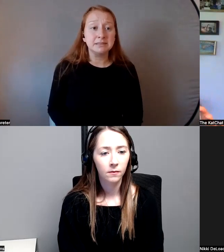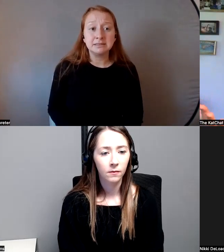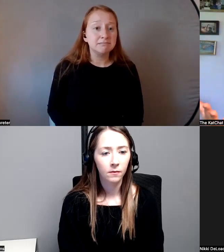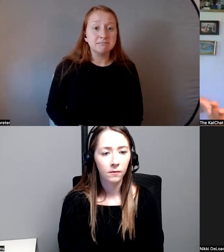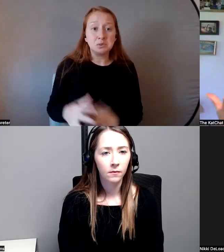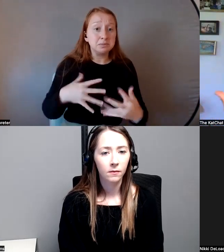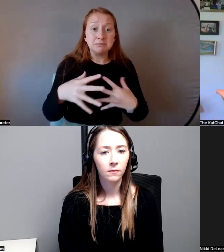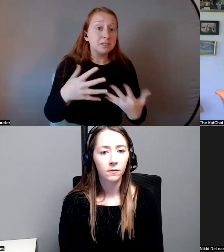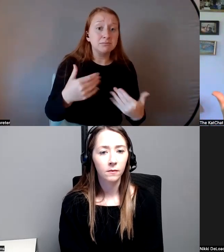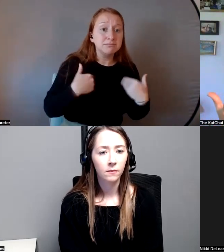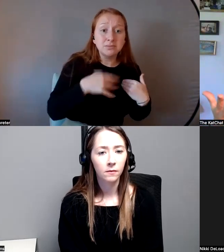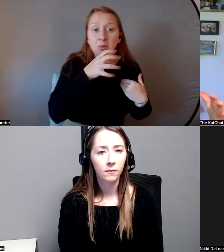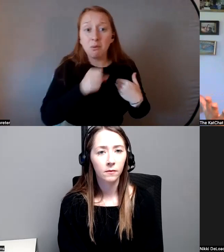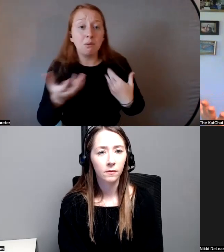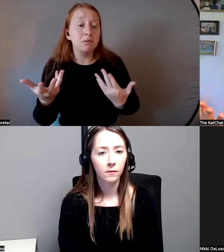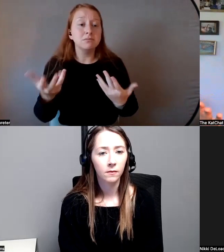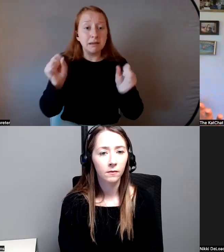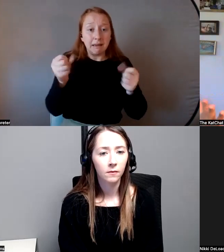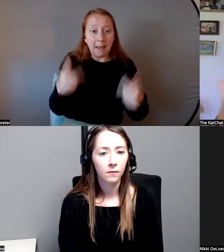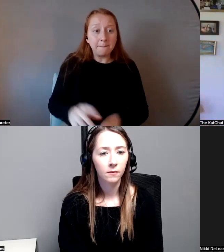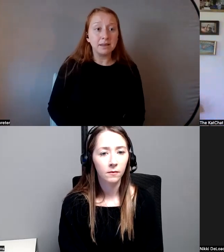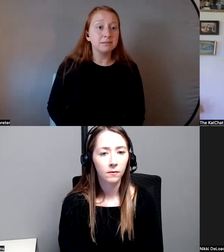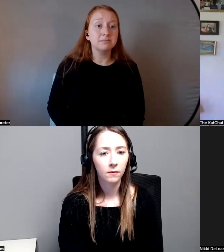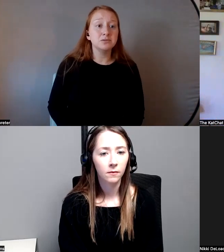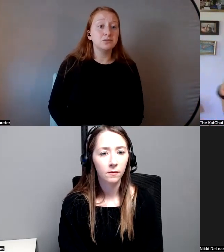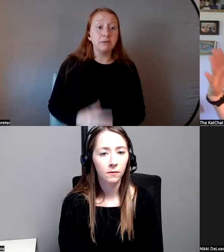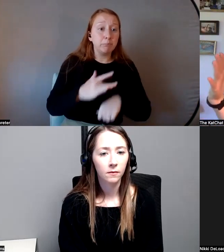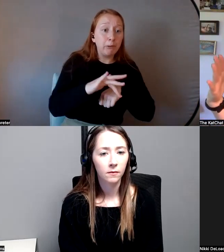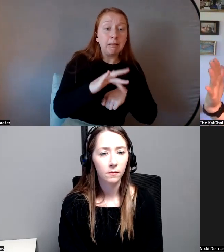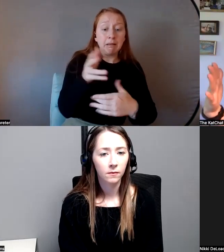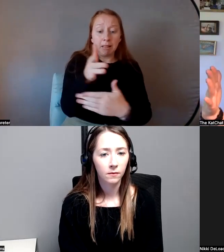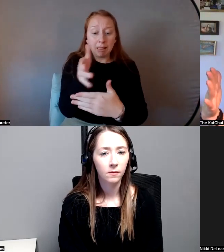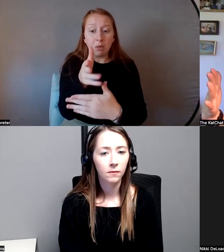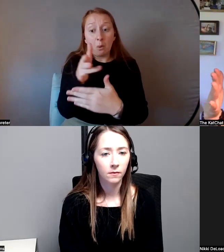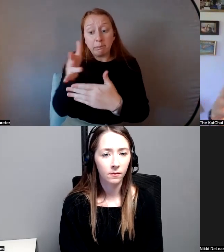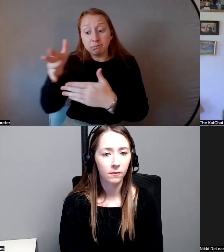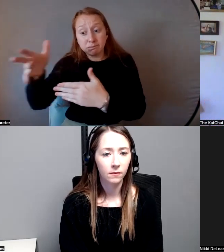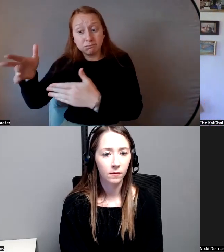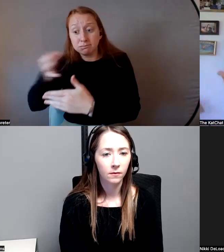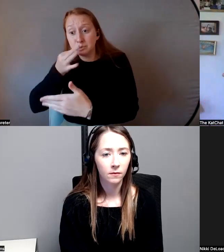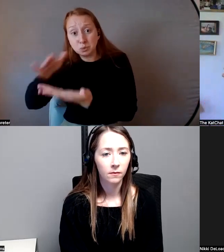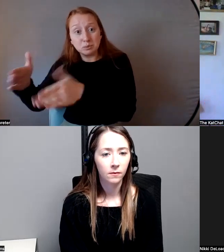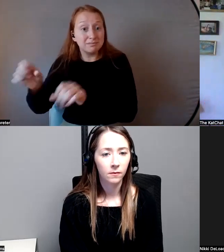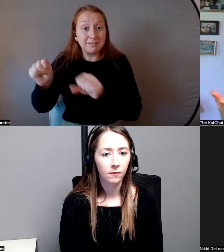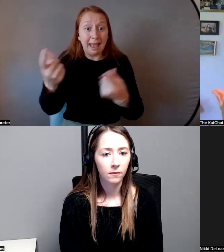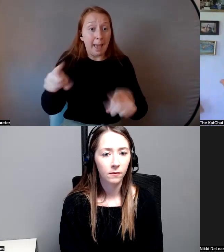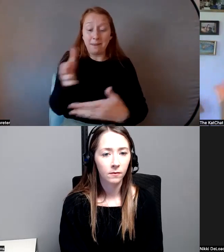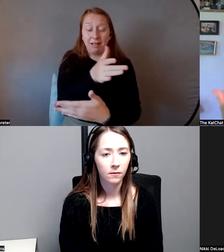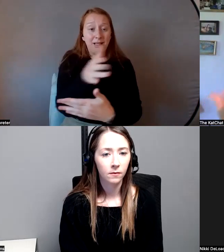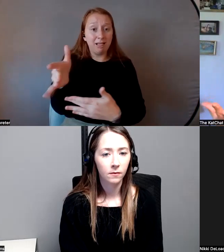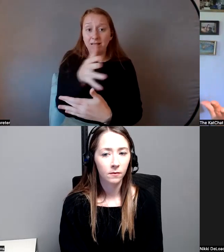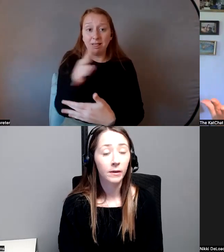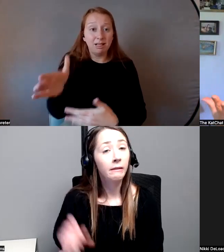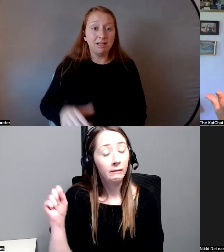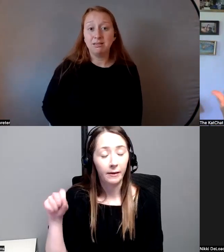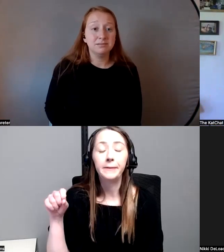life, early, midlife, or near to the end. Don't know specific Yes.